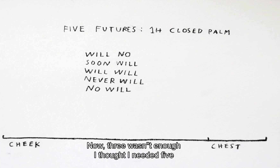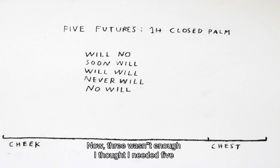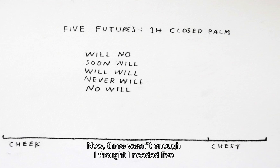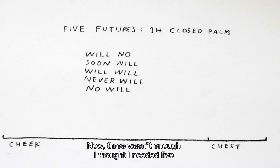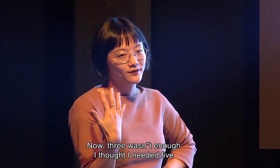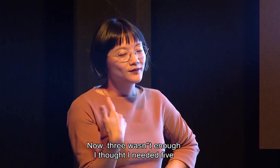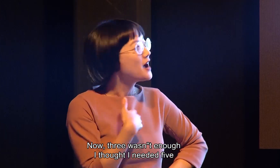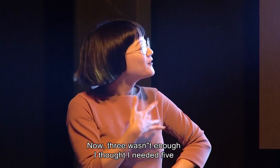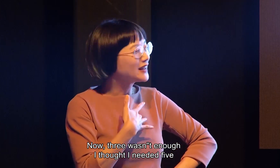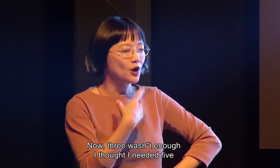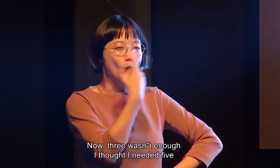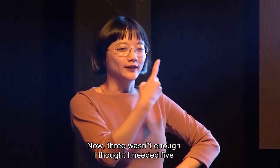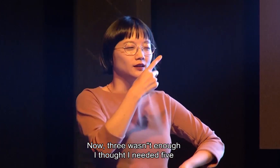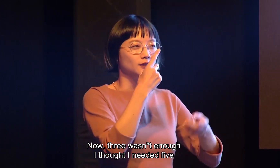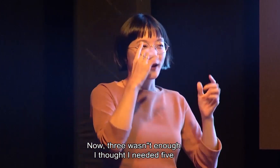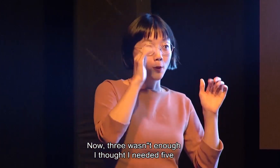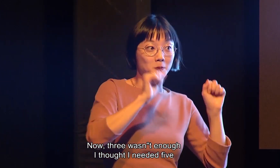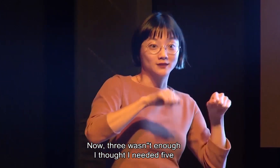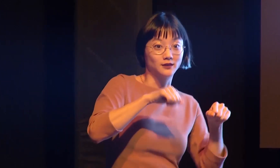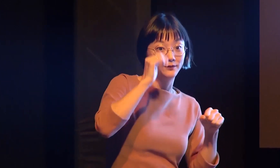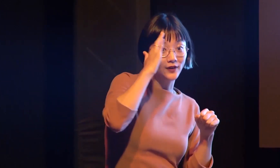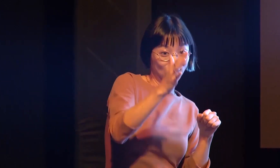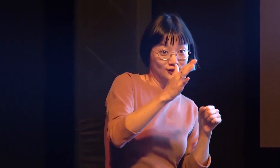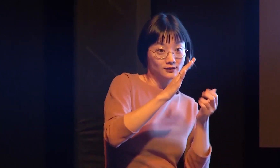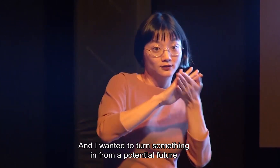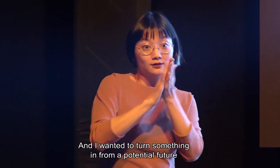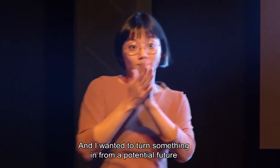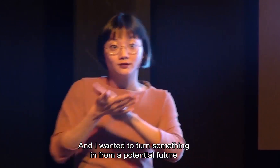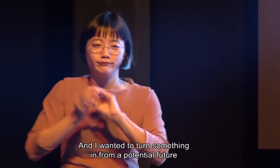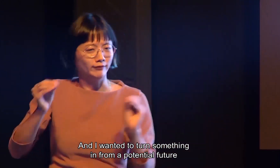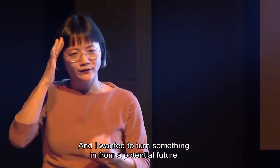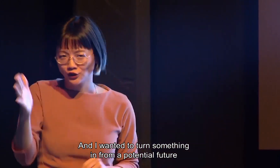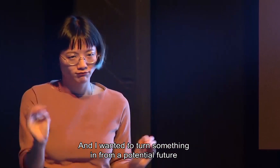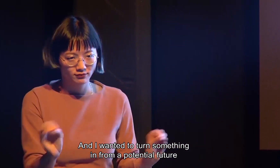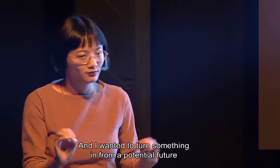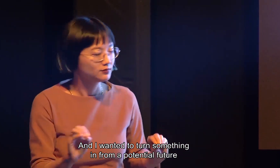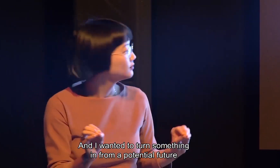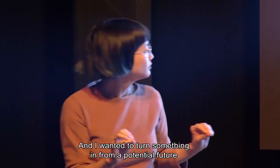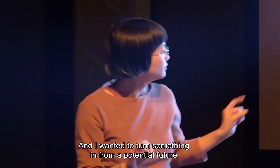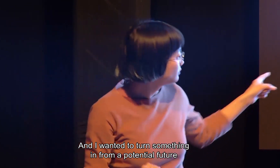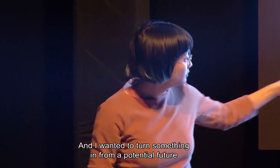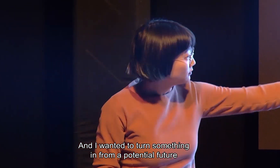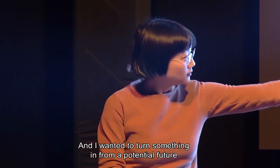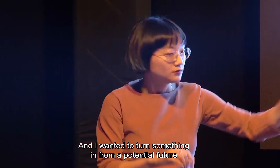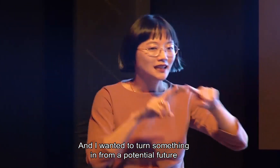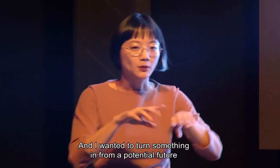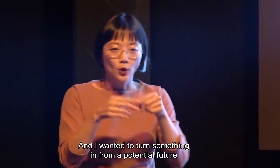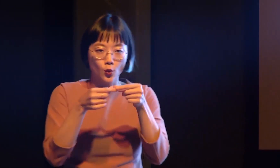Now, 3 wasn't enough. I thought I needed 5. And I wanted to turn something in from a potential future